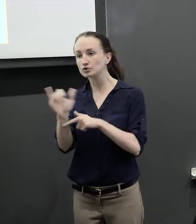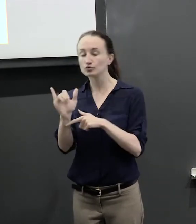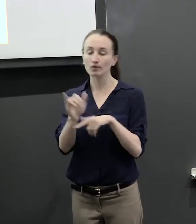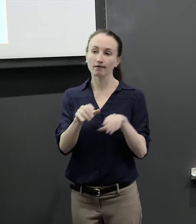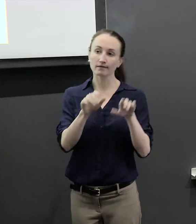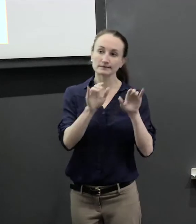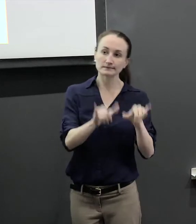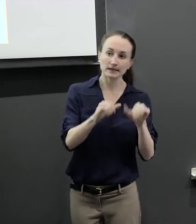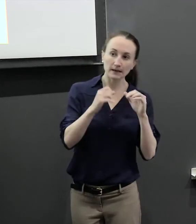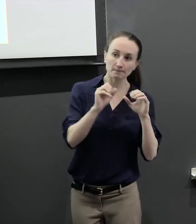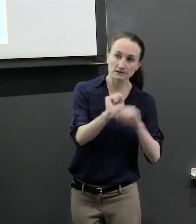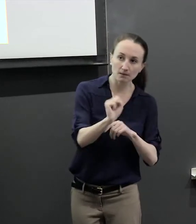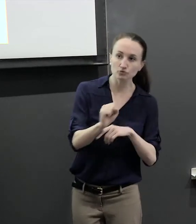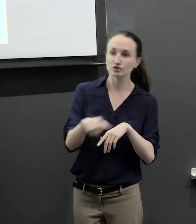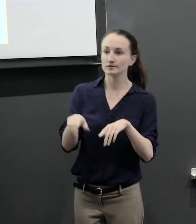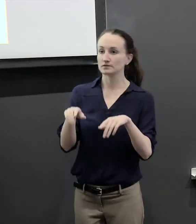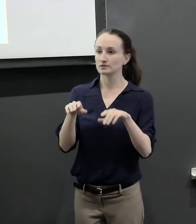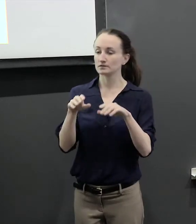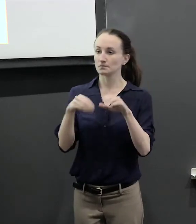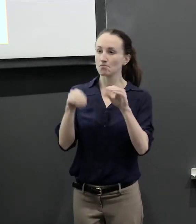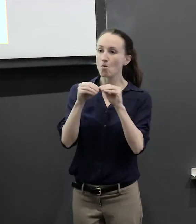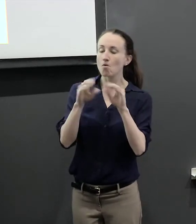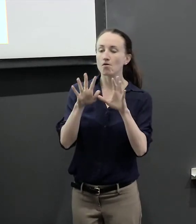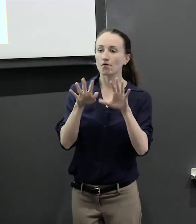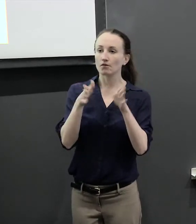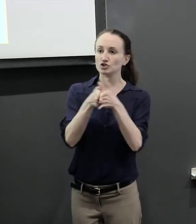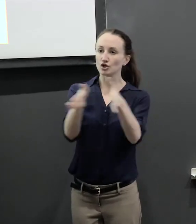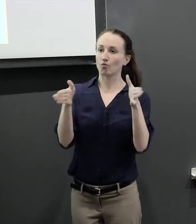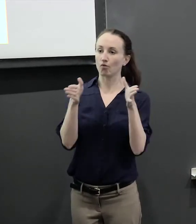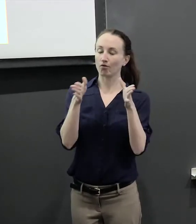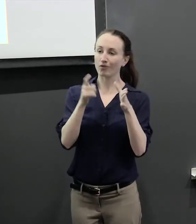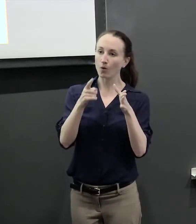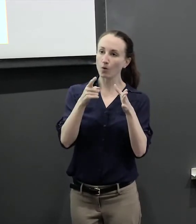markers, taking into account the intonation,